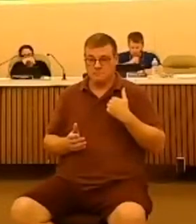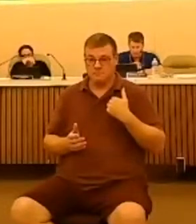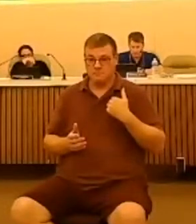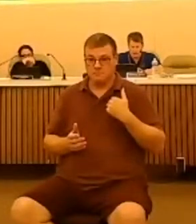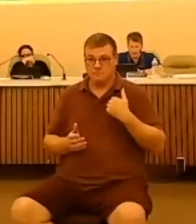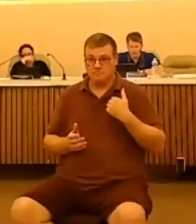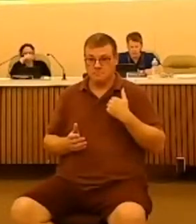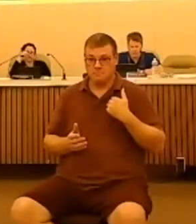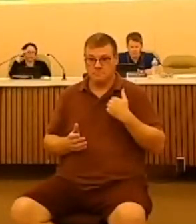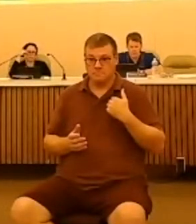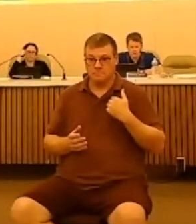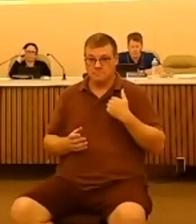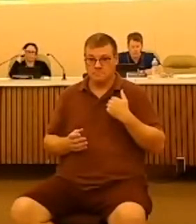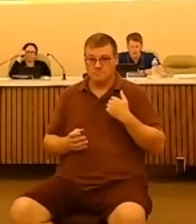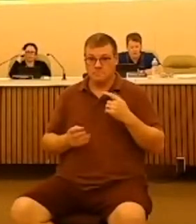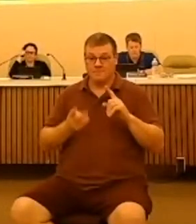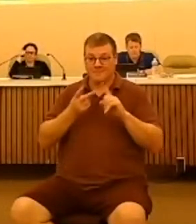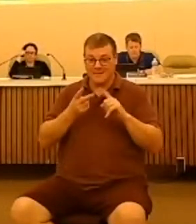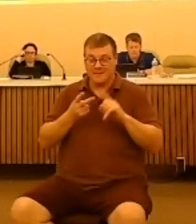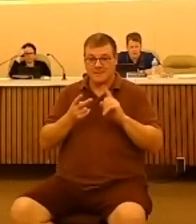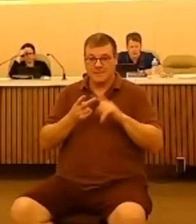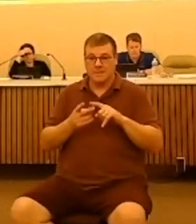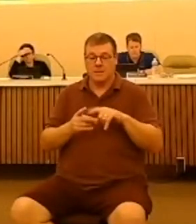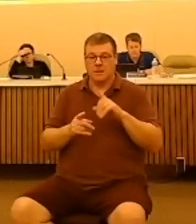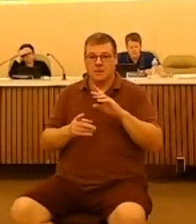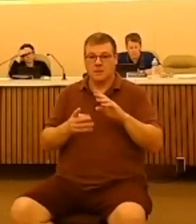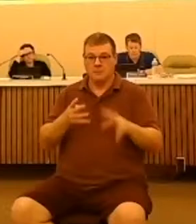there's the second be it further resolved